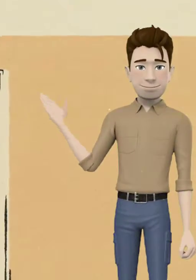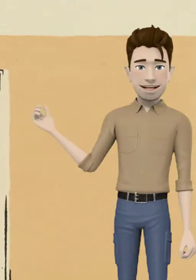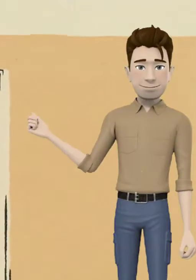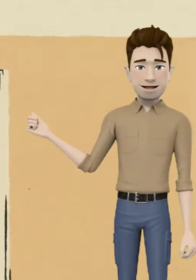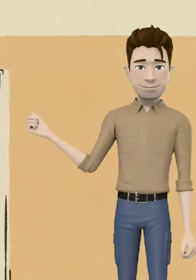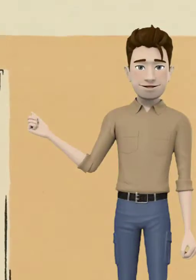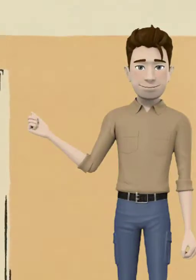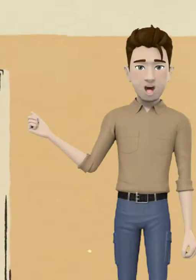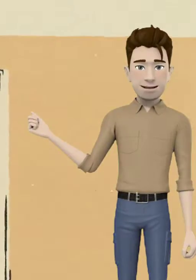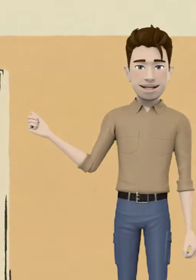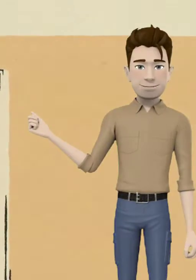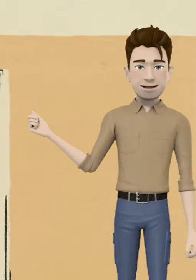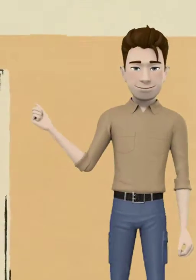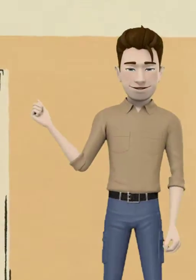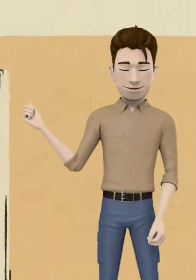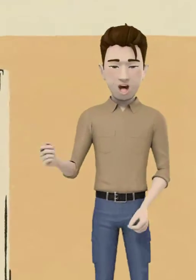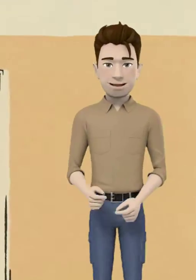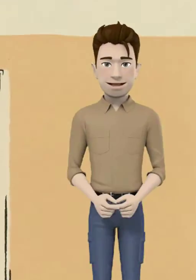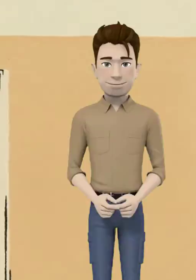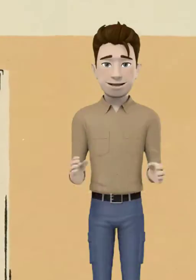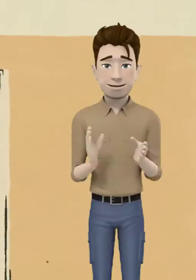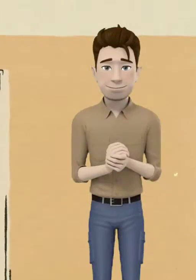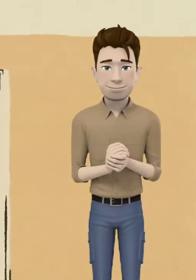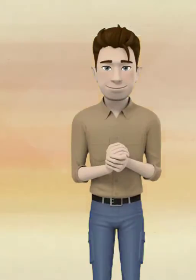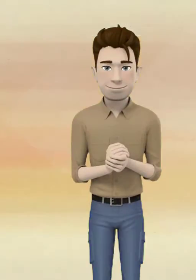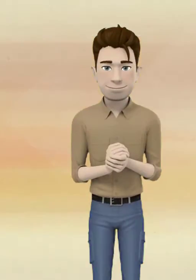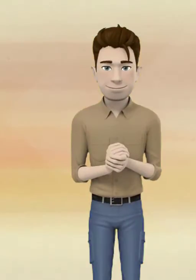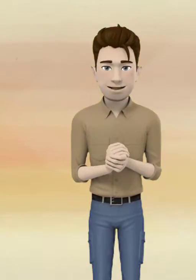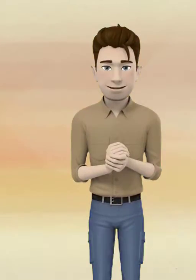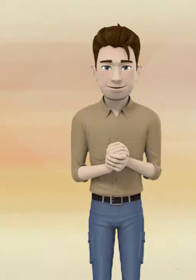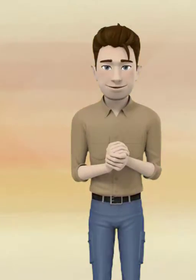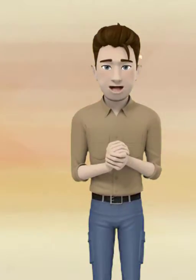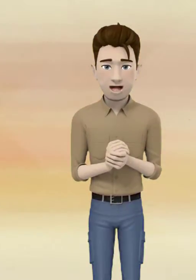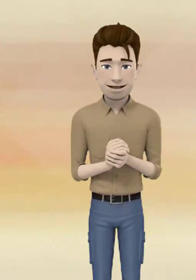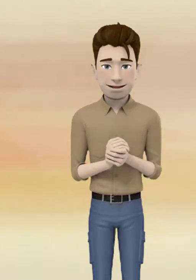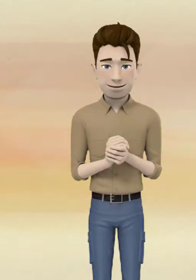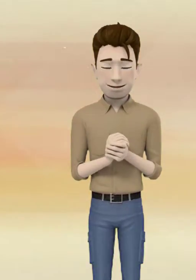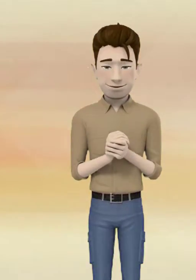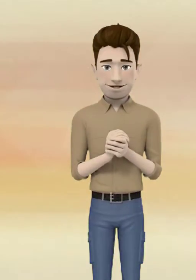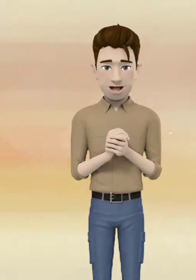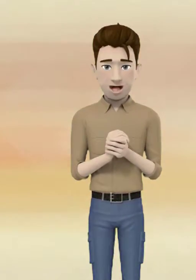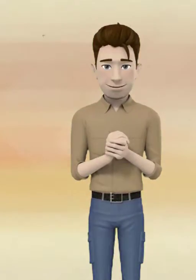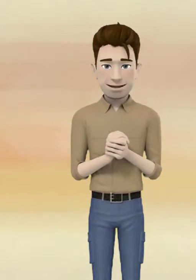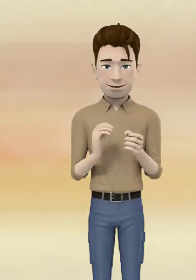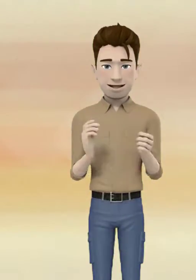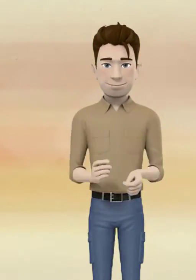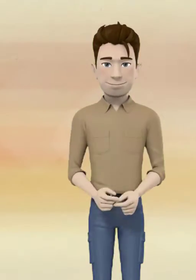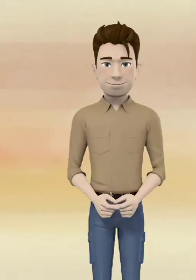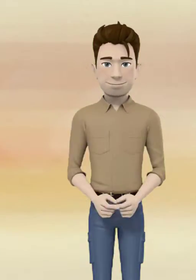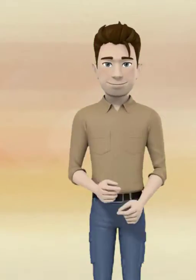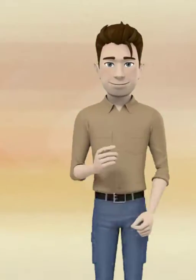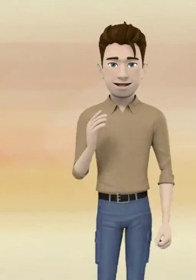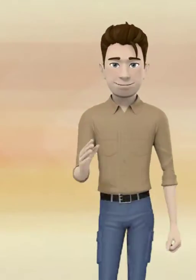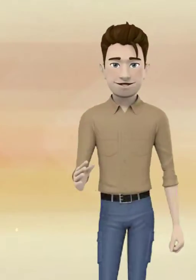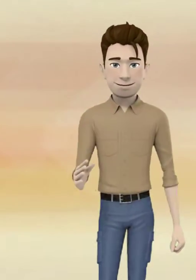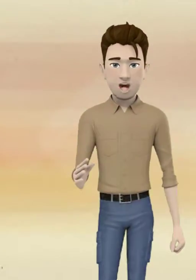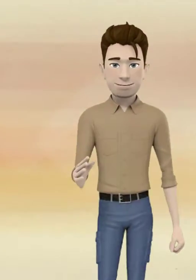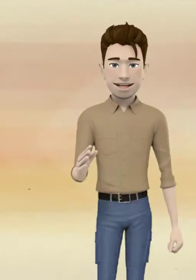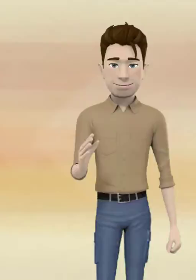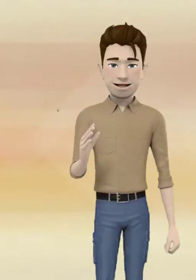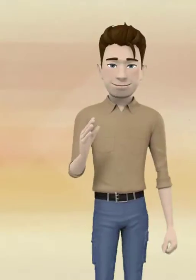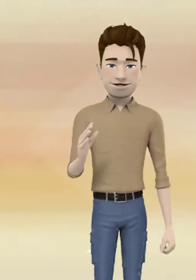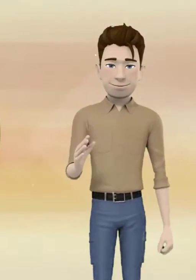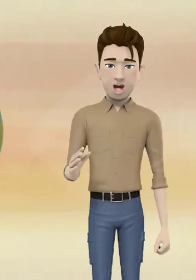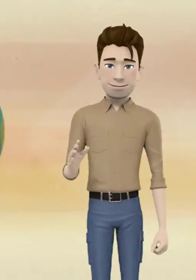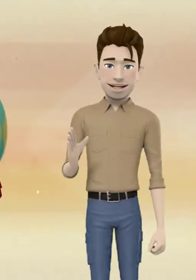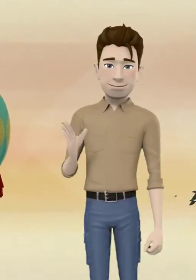of how dignified it is normal for a person to be. We imagine that it might be possible, after a certain age, to place